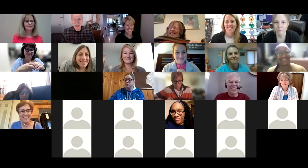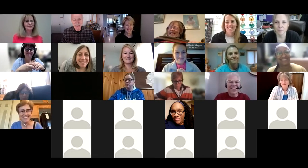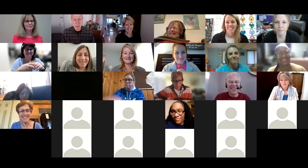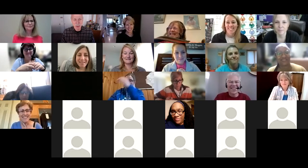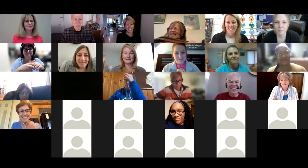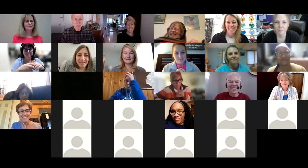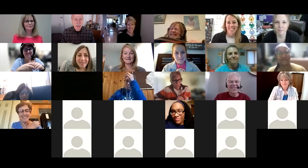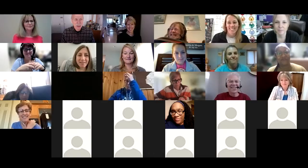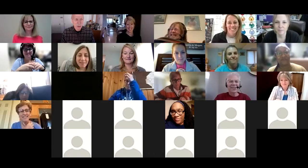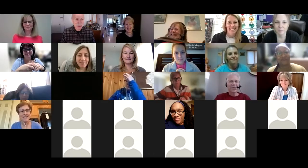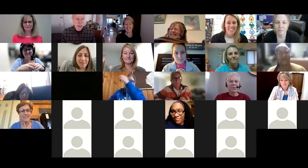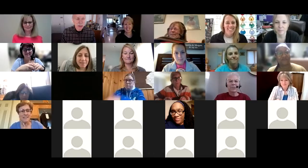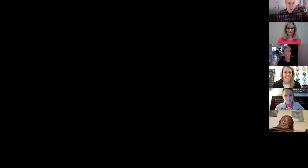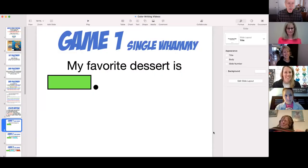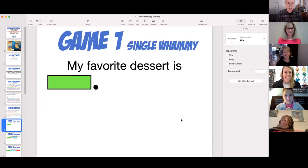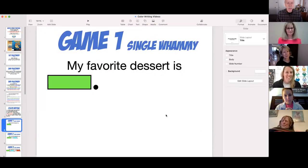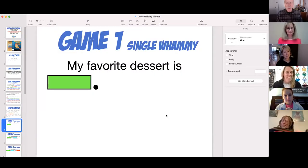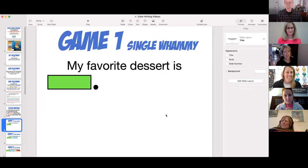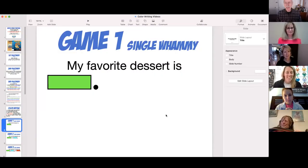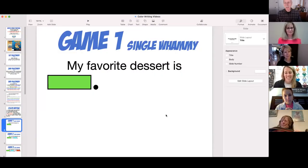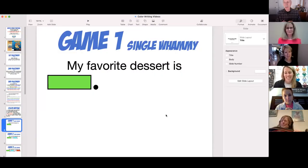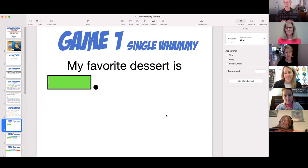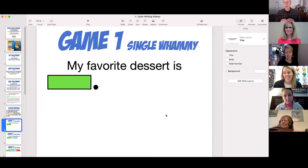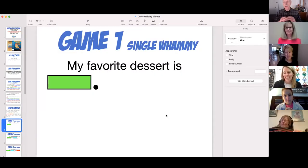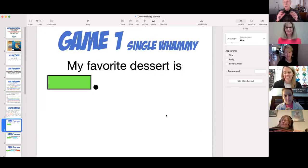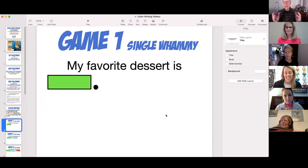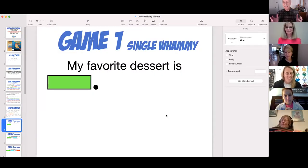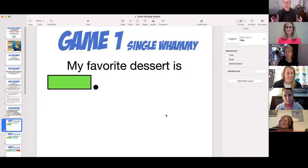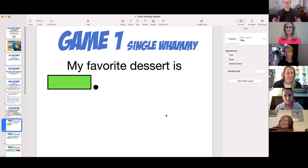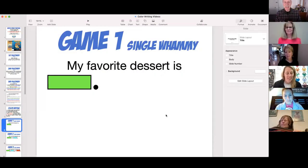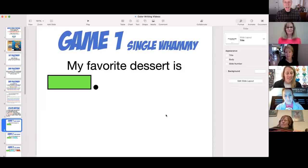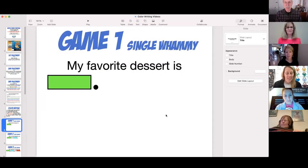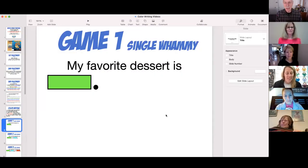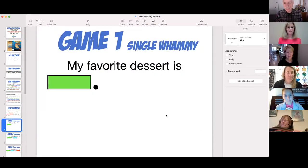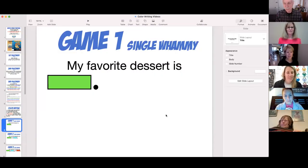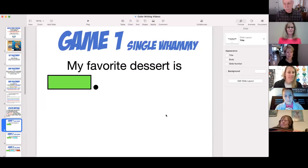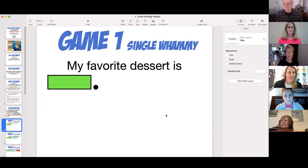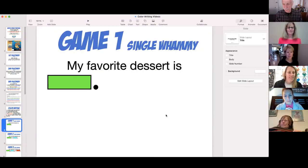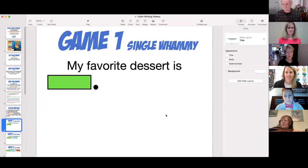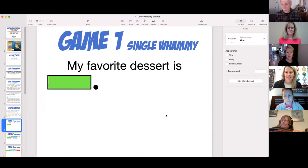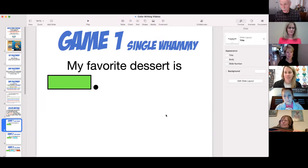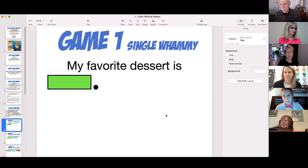So here's game one. What we're going to do is we're going to play a 30 second game here. We'll